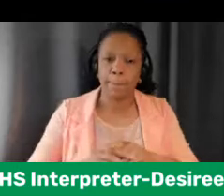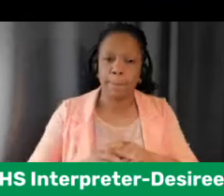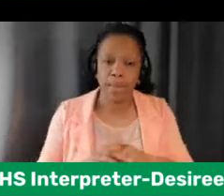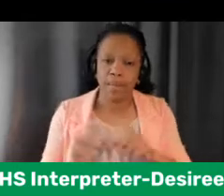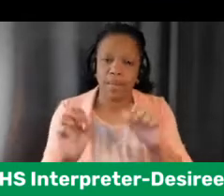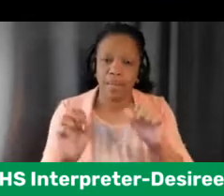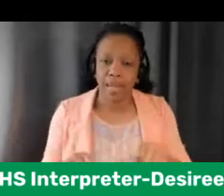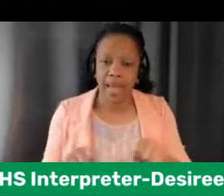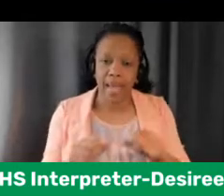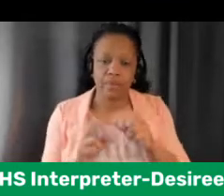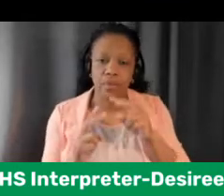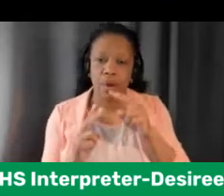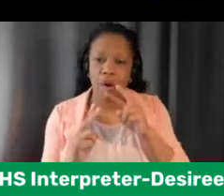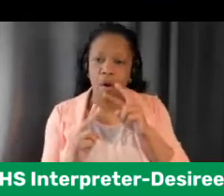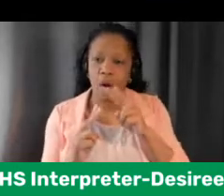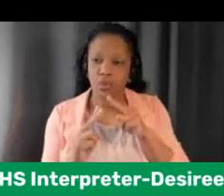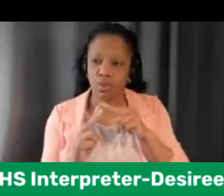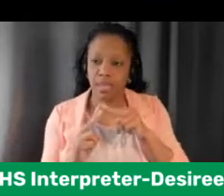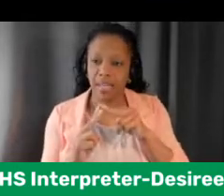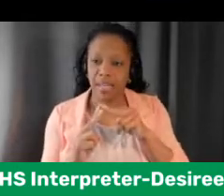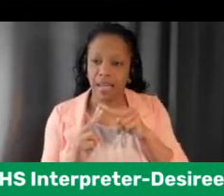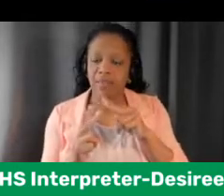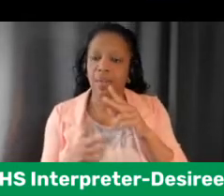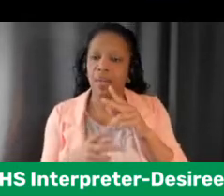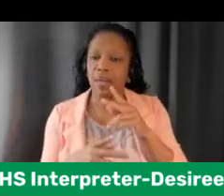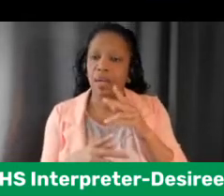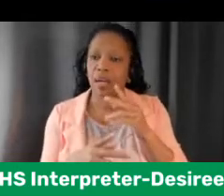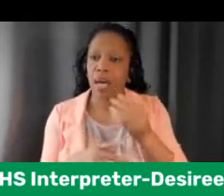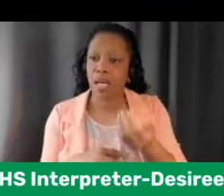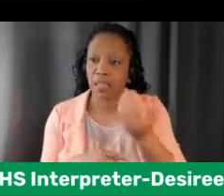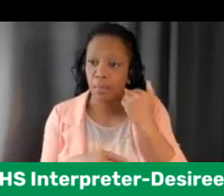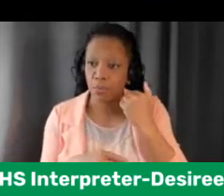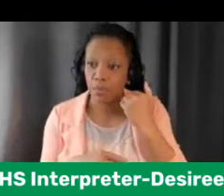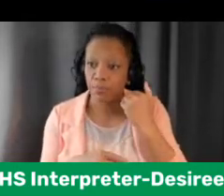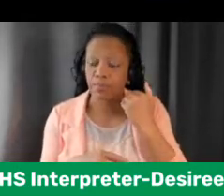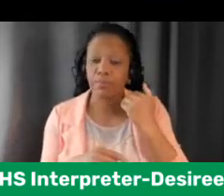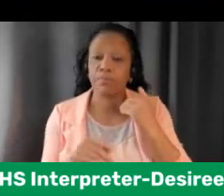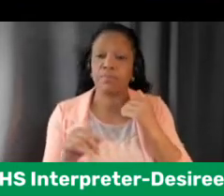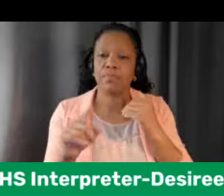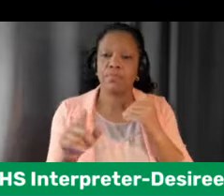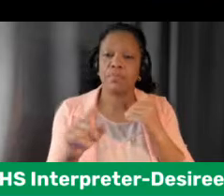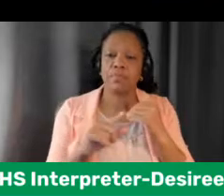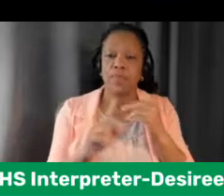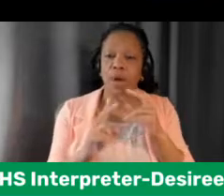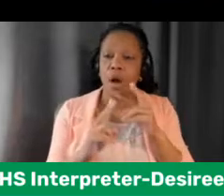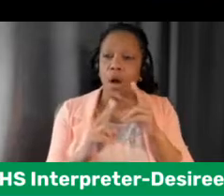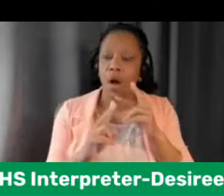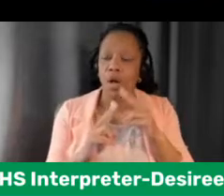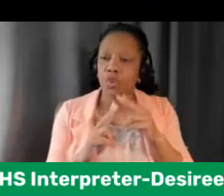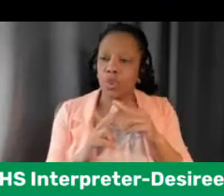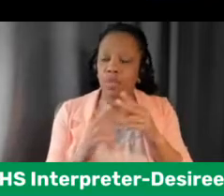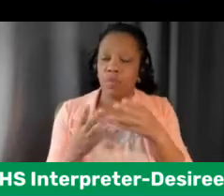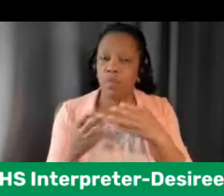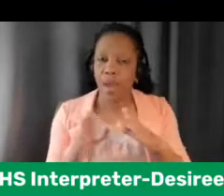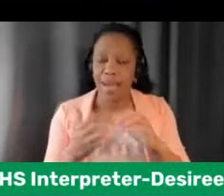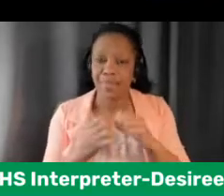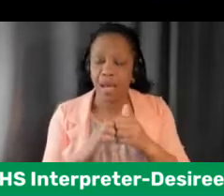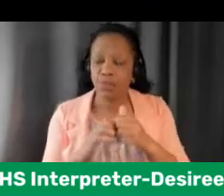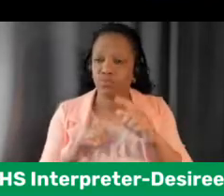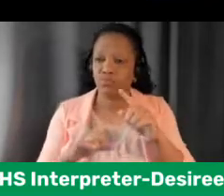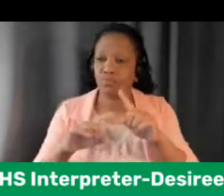alternative production. Here, I'll put right here. That's the one, that's worker cooperative. So alternative ways to have businesses and